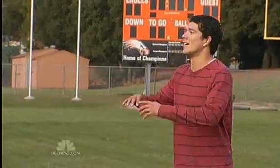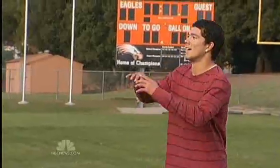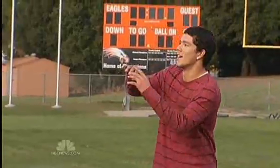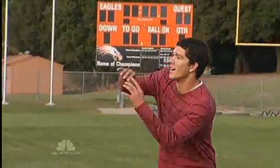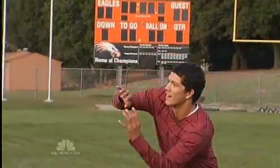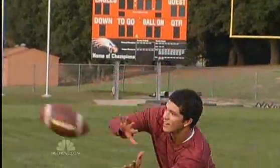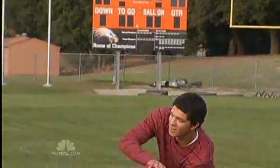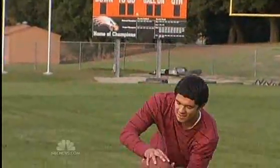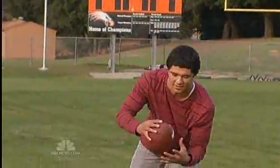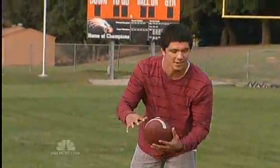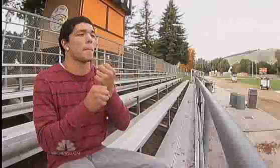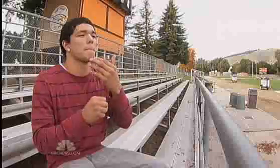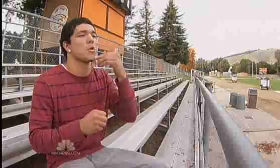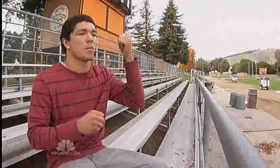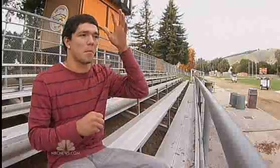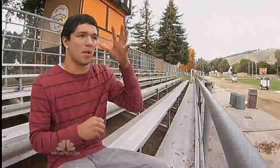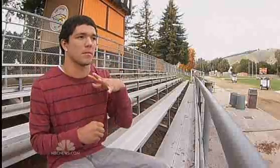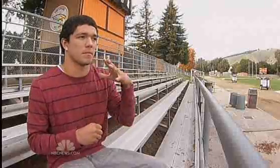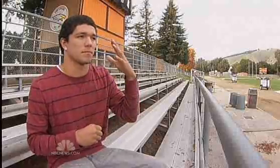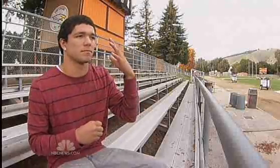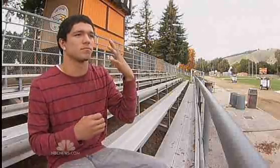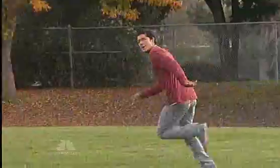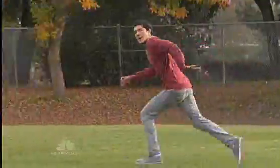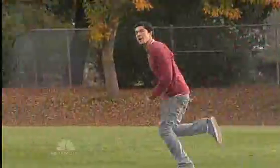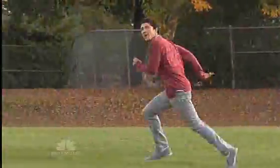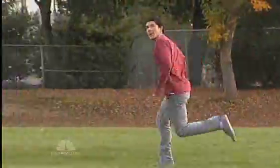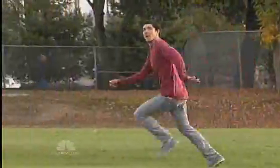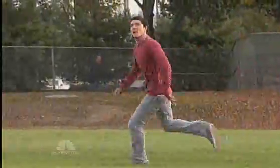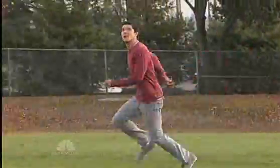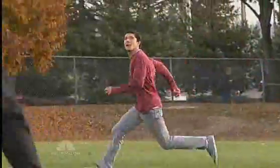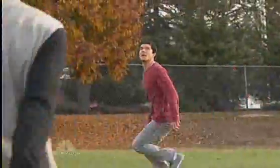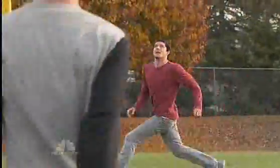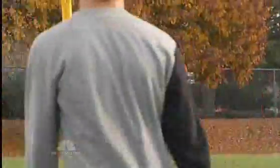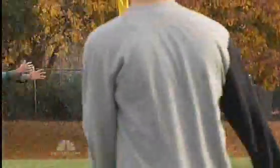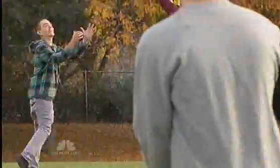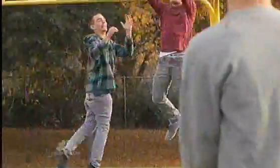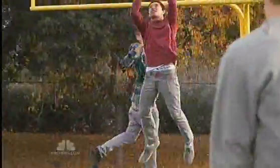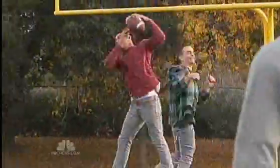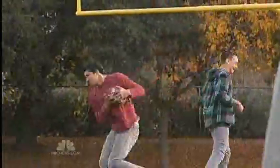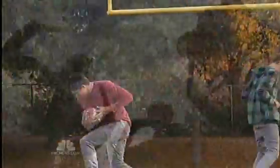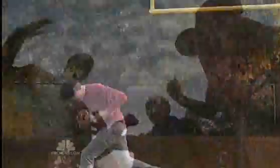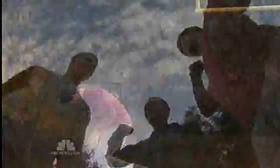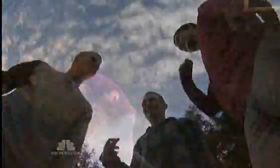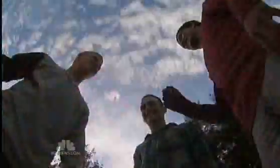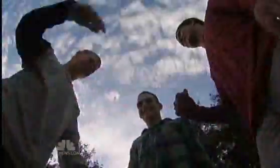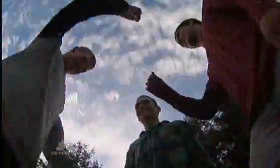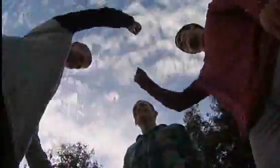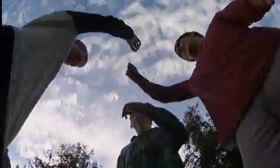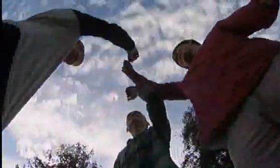here. Of course, I feel like it's going to help me become a better man. A message sent and received loud